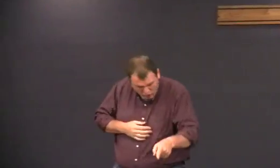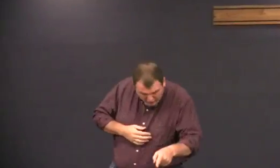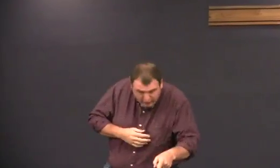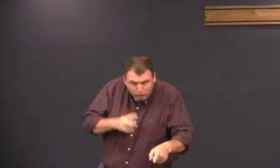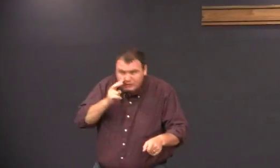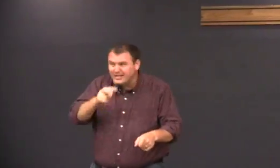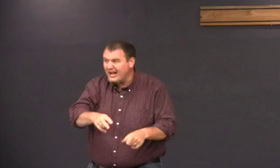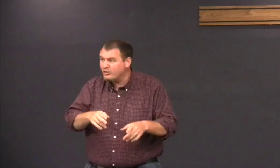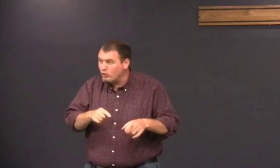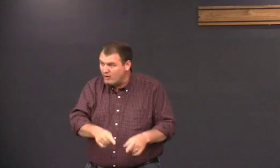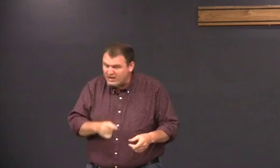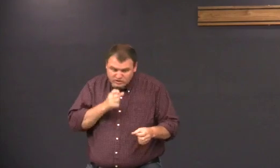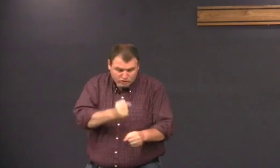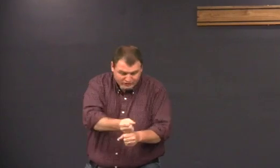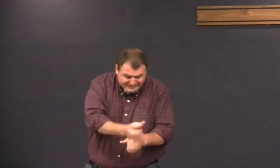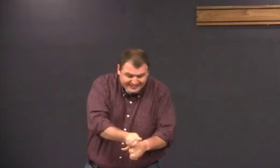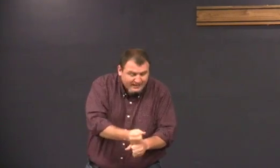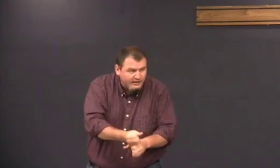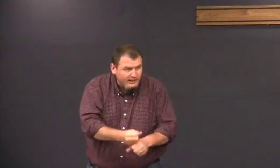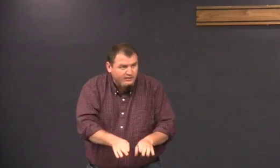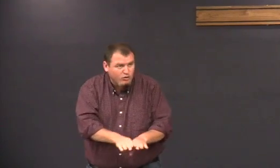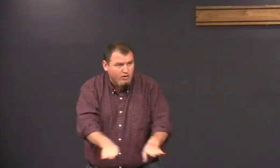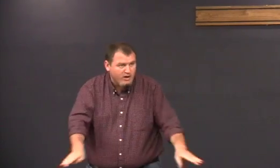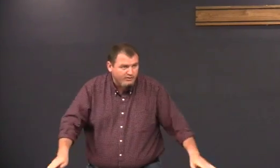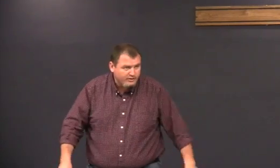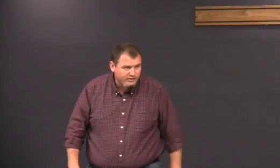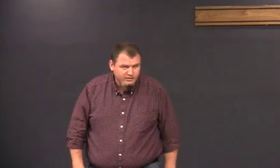He looks at the ground and starts yelling at the ground.